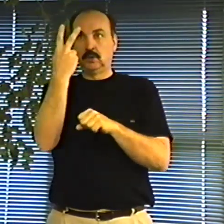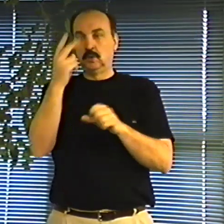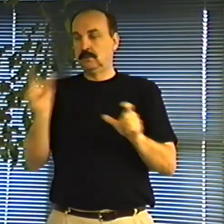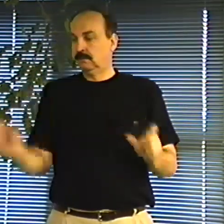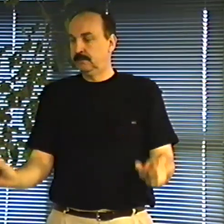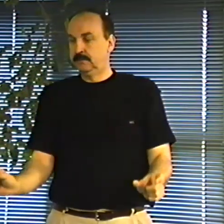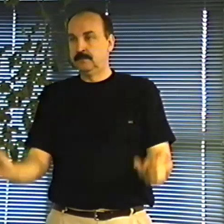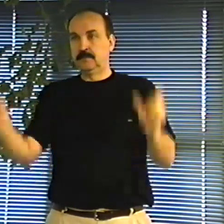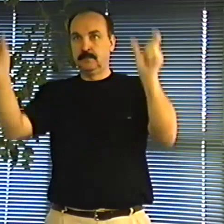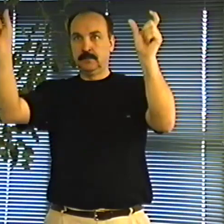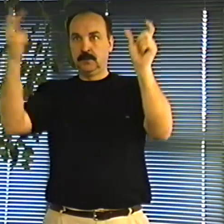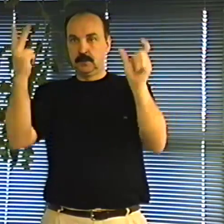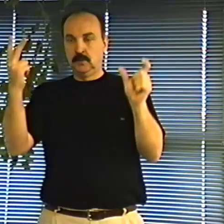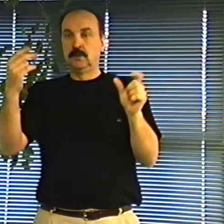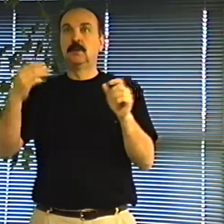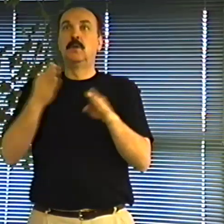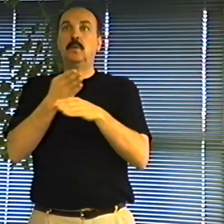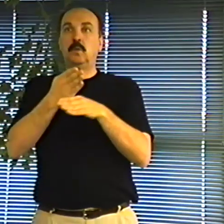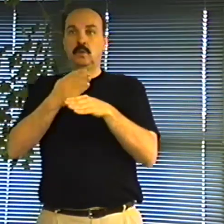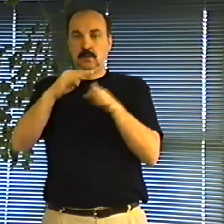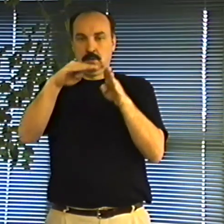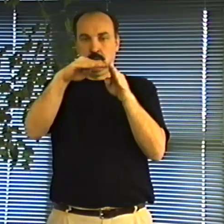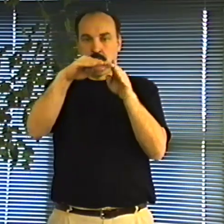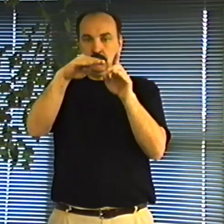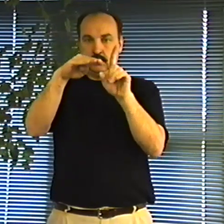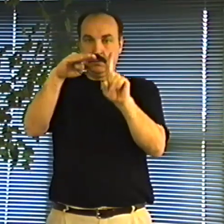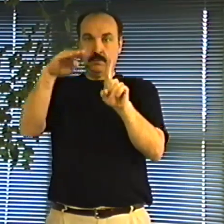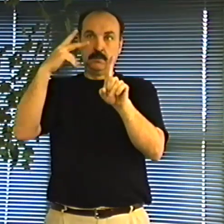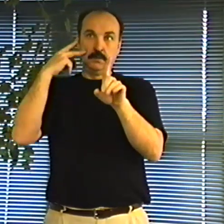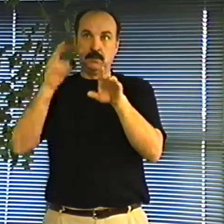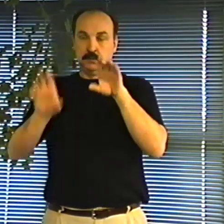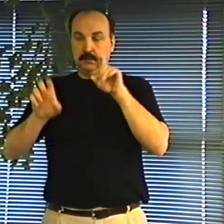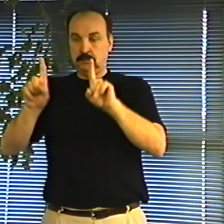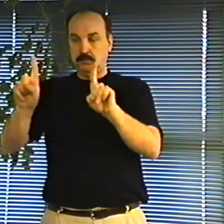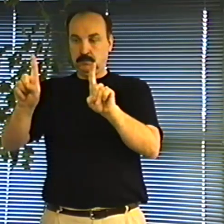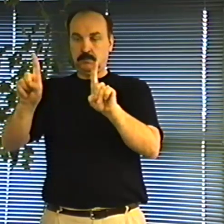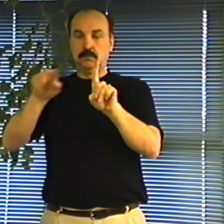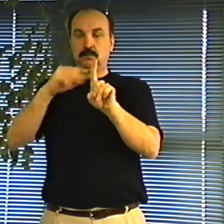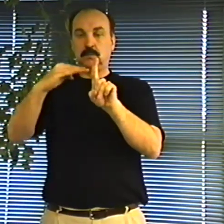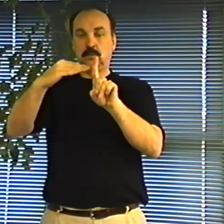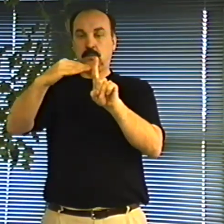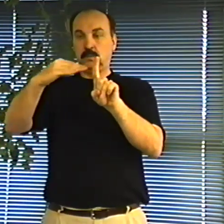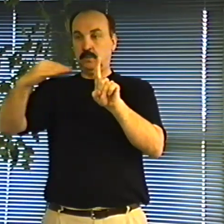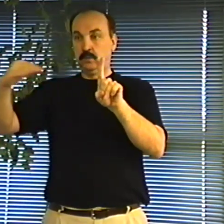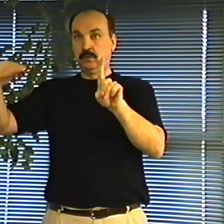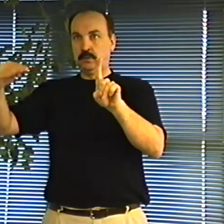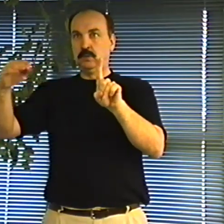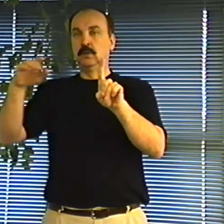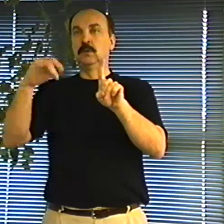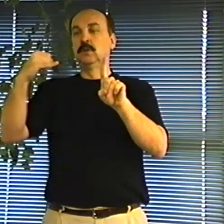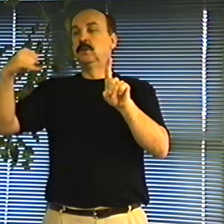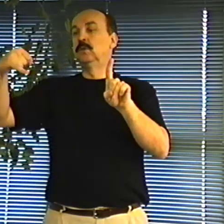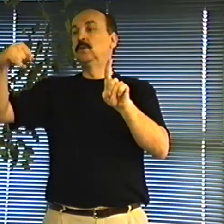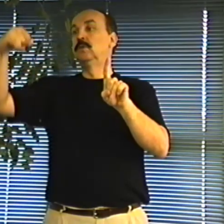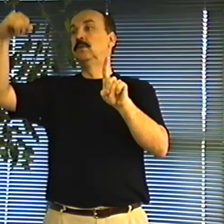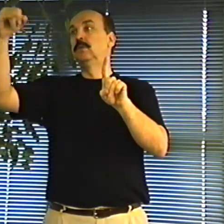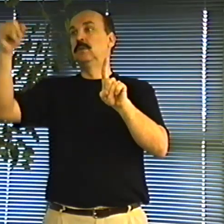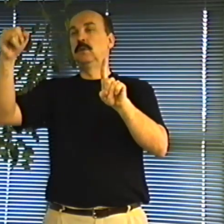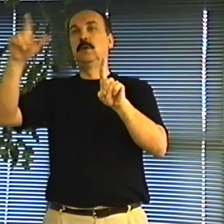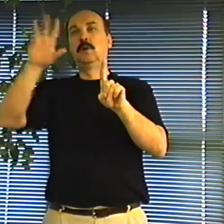had two ladders situated in front of each other with a wooden slat laying on the rungs of each